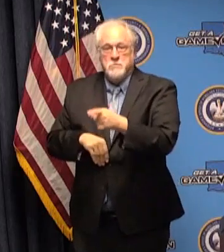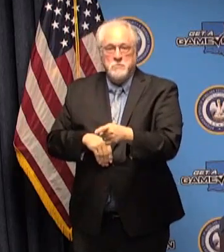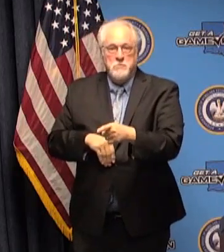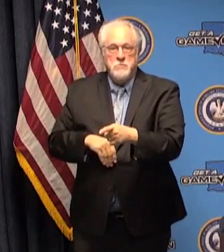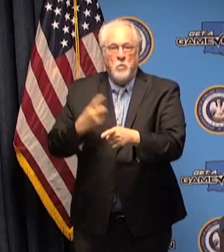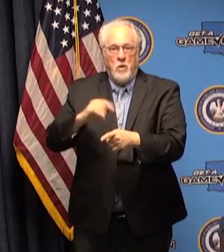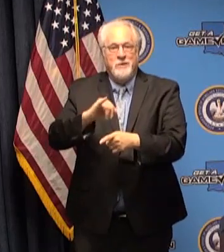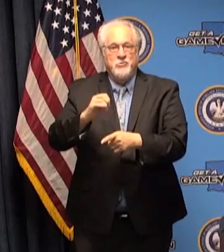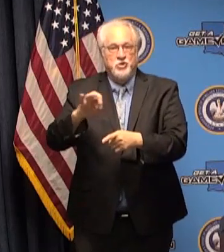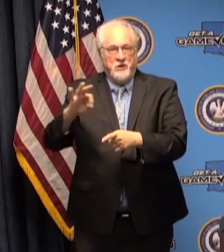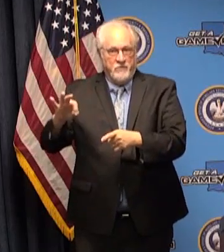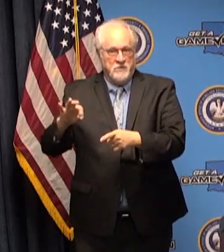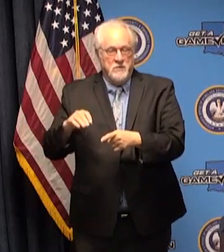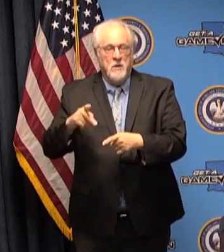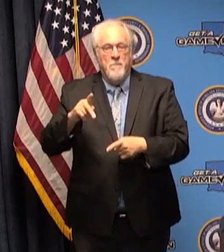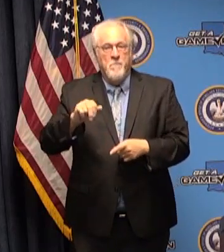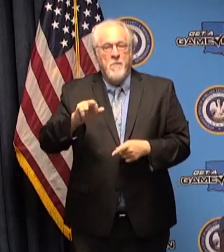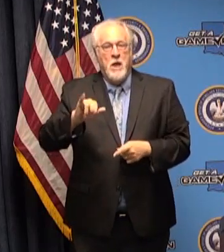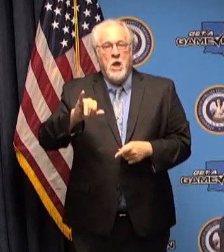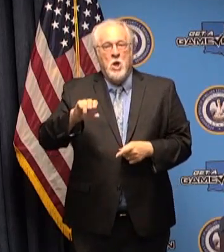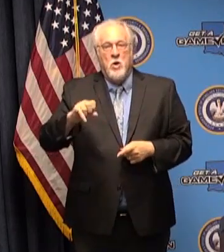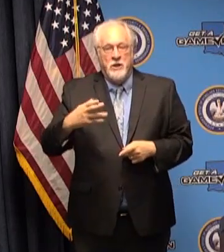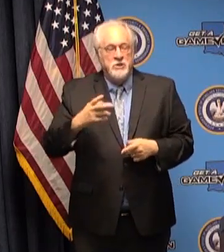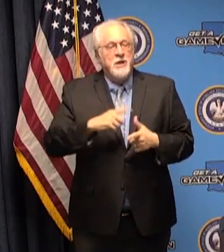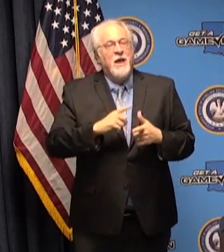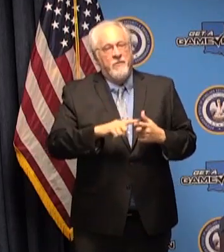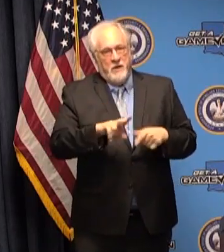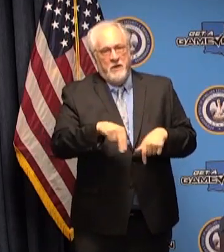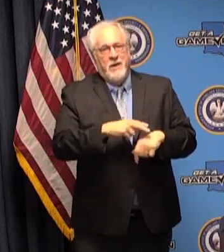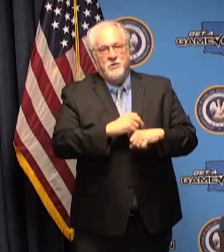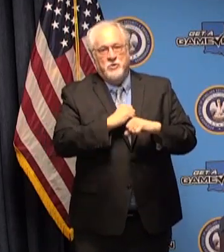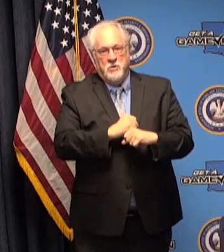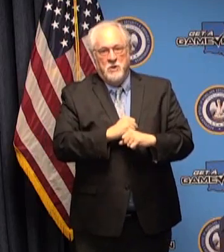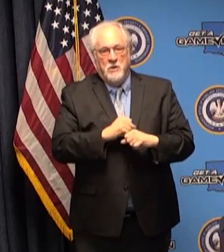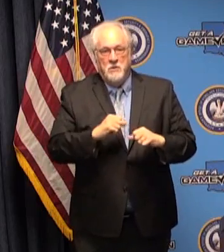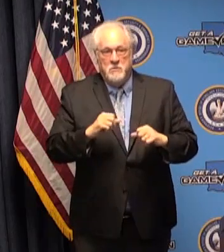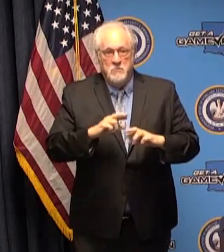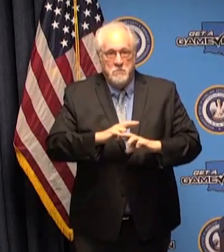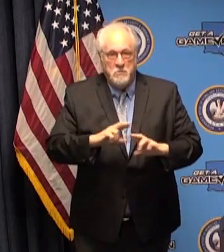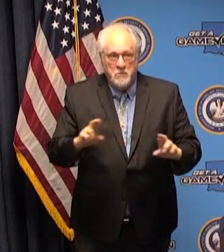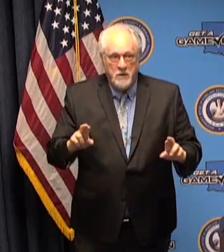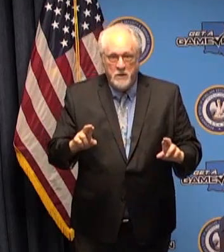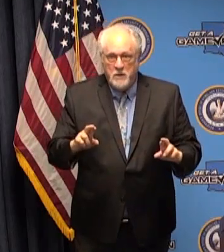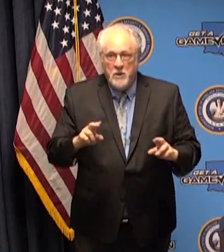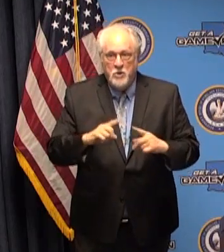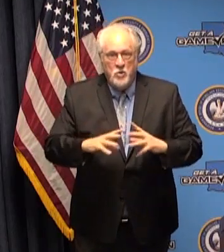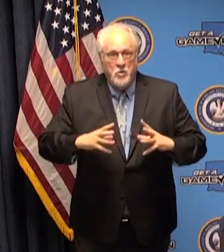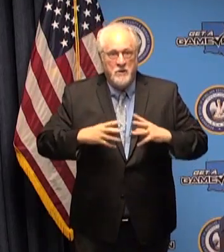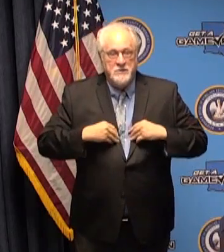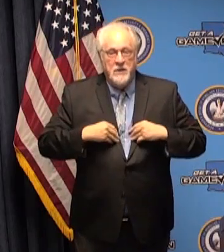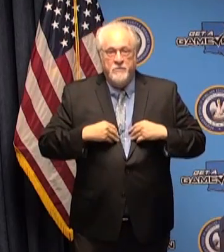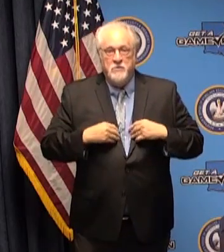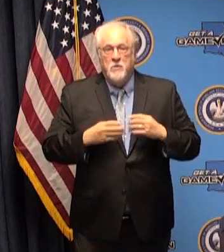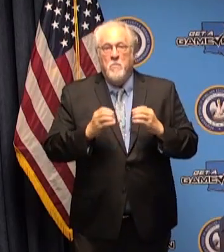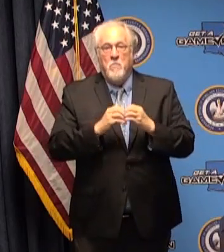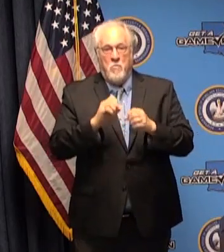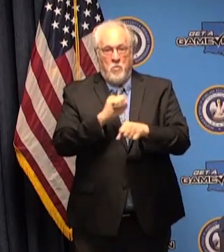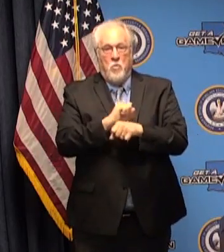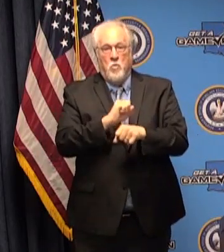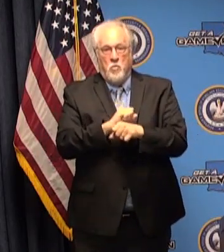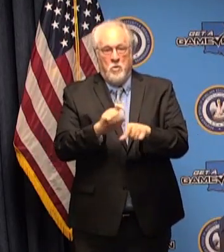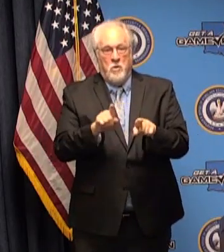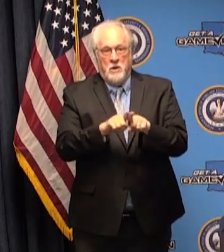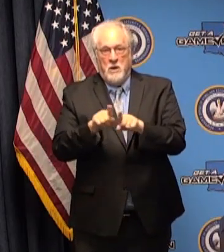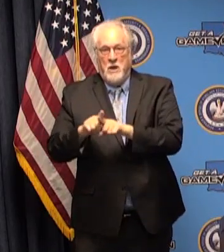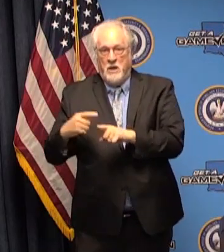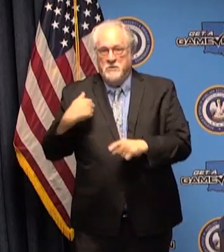in Jefferson Parish. And, of course, the National Guard is leaning forward, and they're prepared to accept additional missions as we